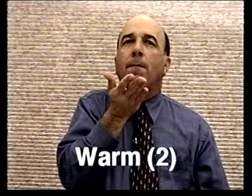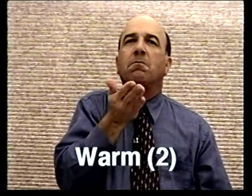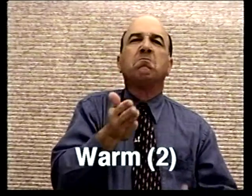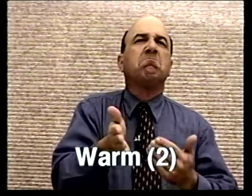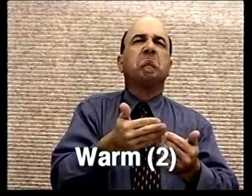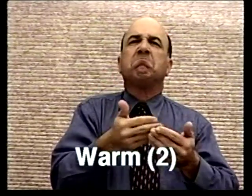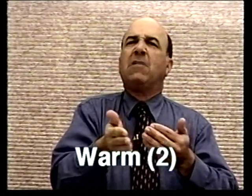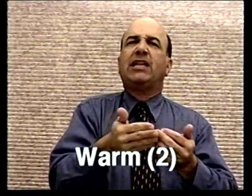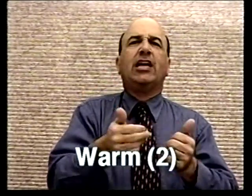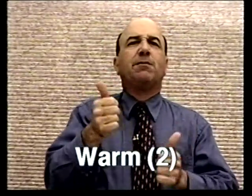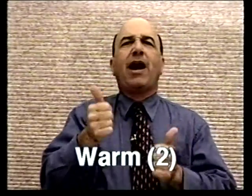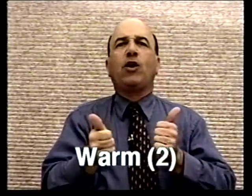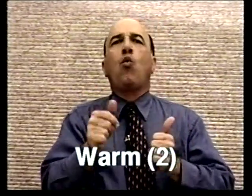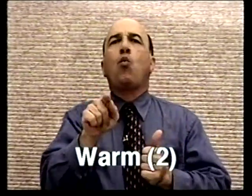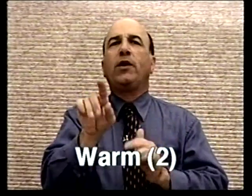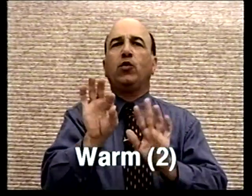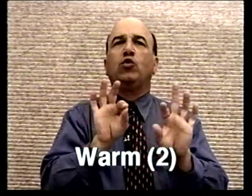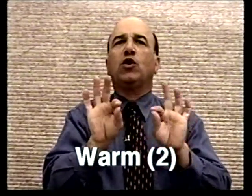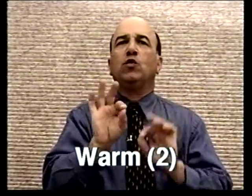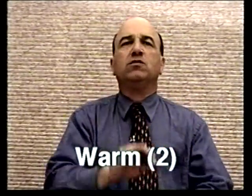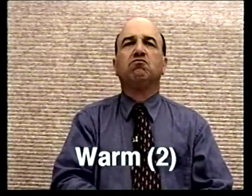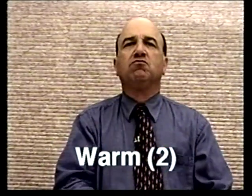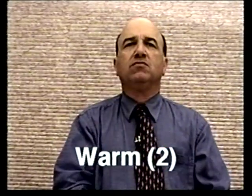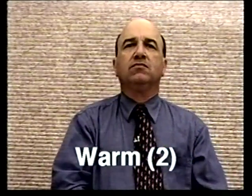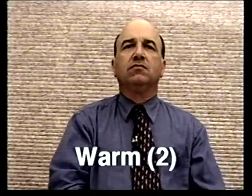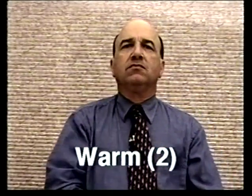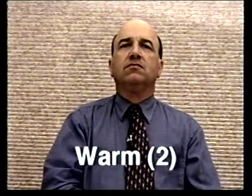Warm. It doesn't matter which you choose.